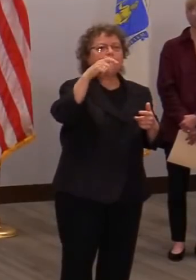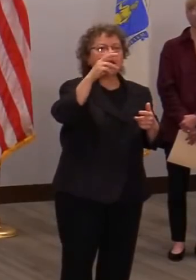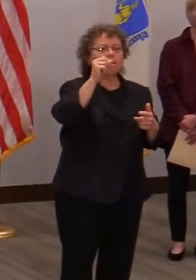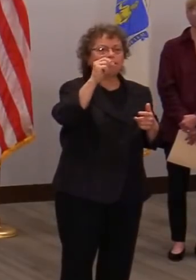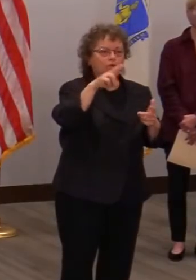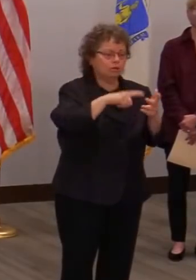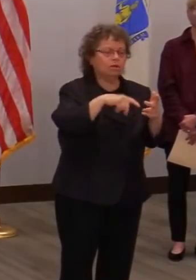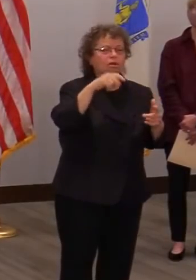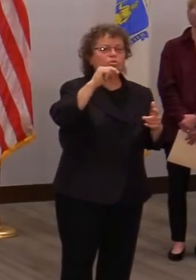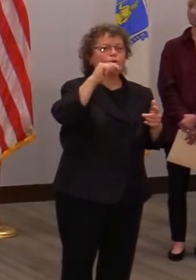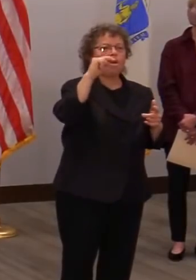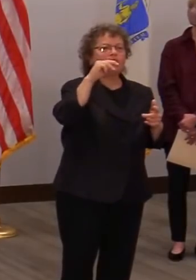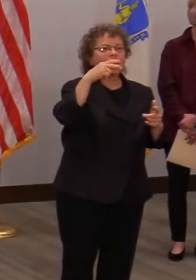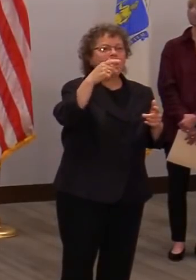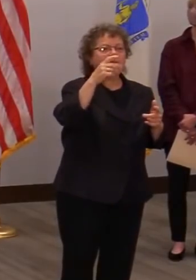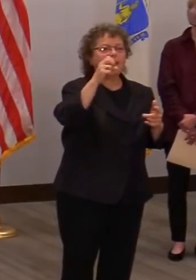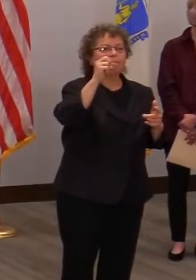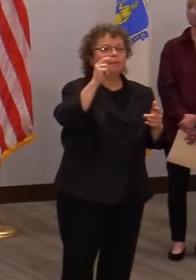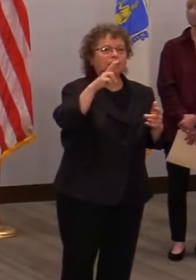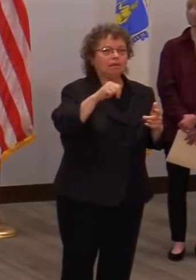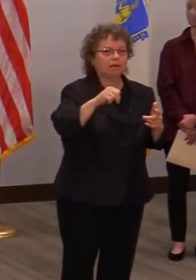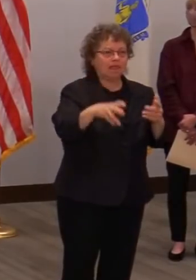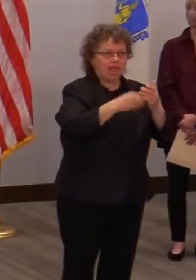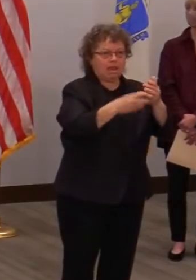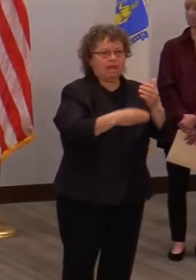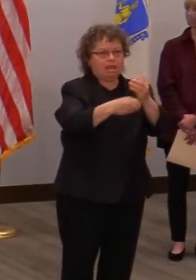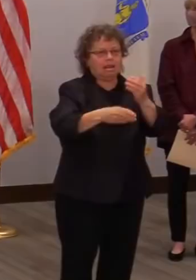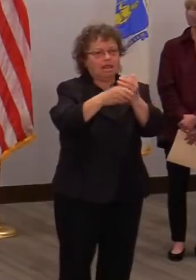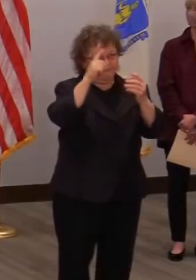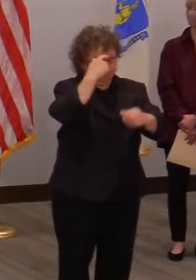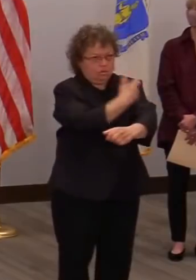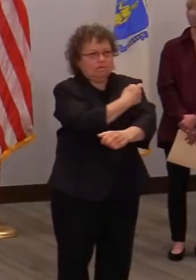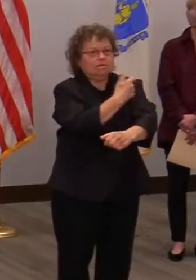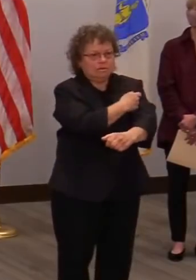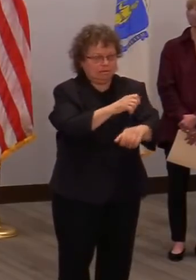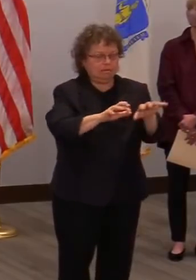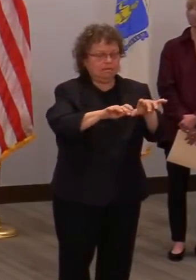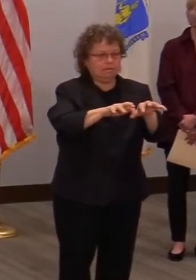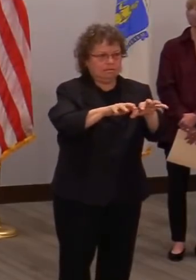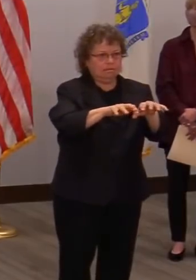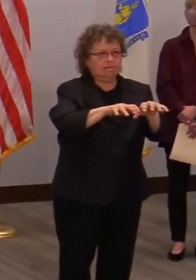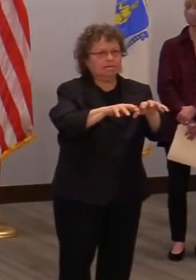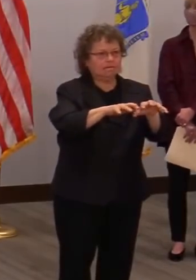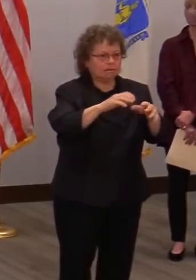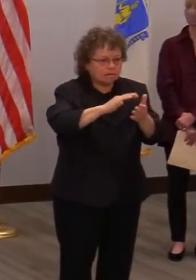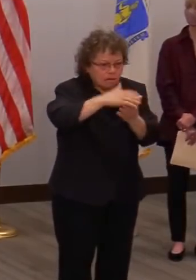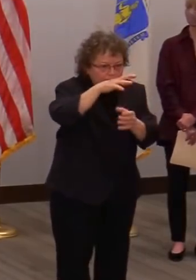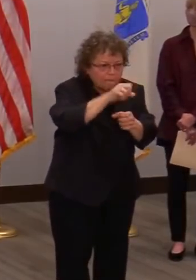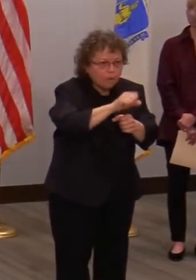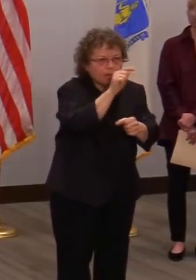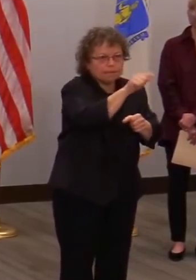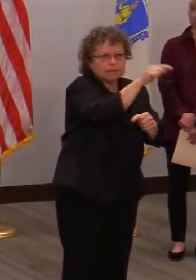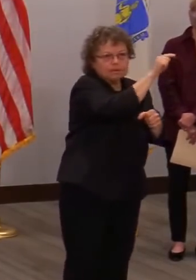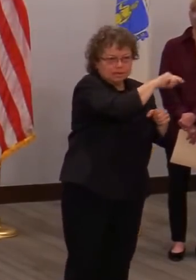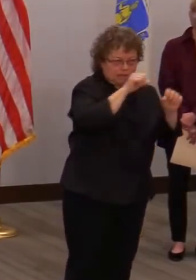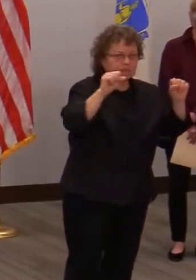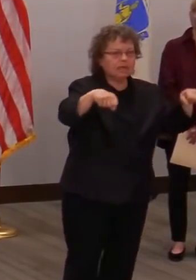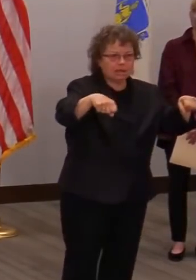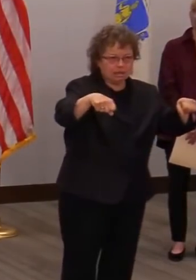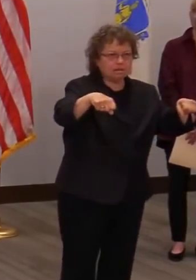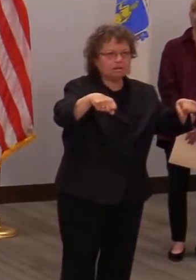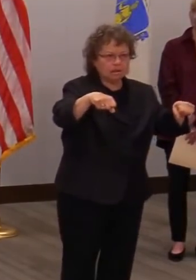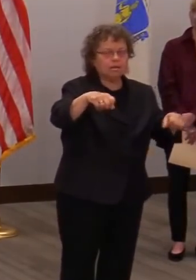regional collaboratives now on the VaxFinder to increase visibility for users. If you're looking for an appointment at one of these regional